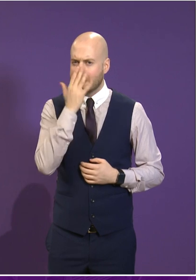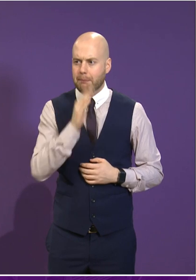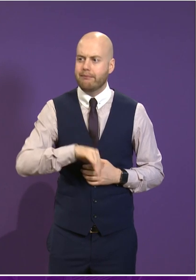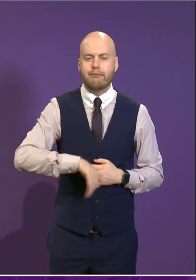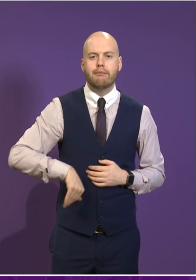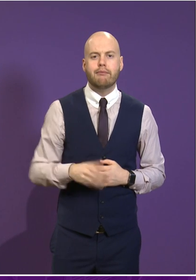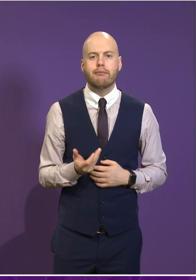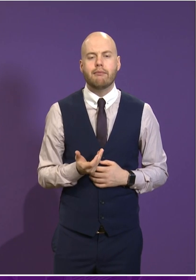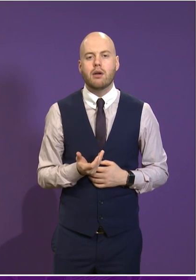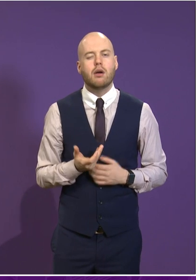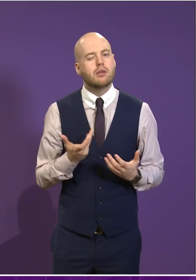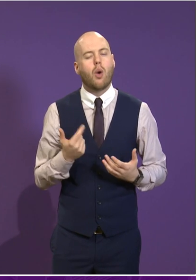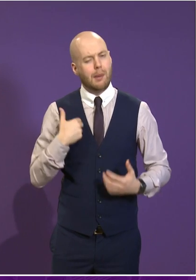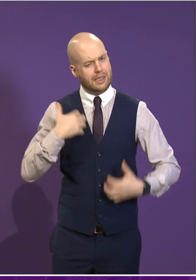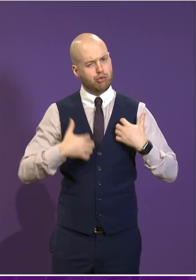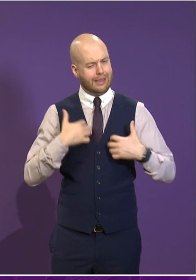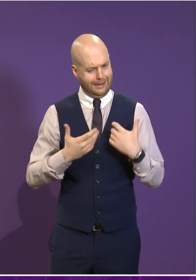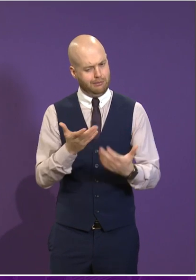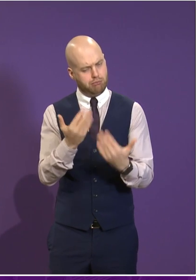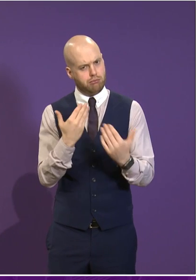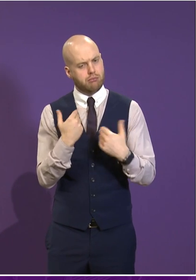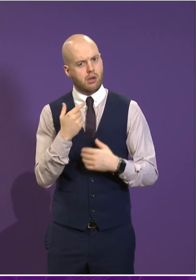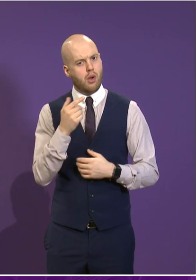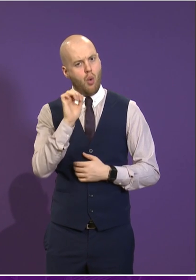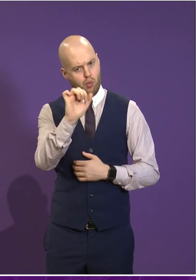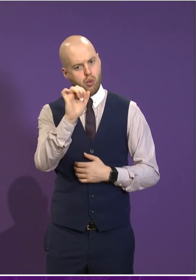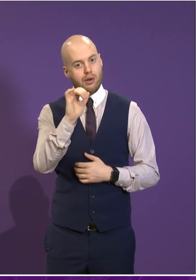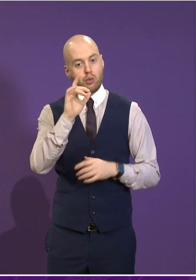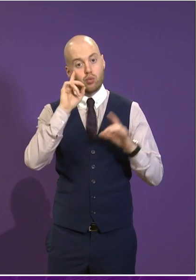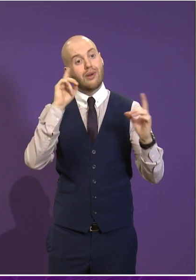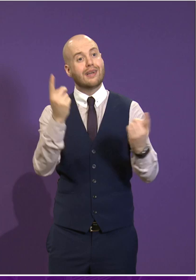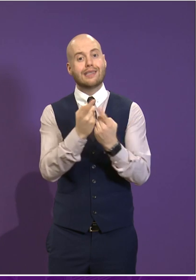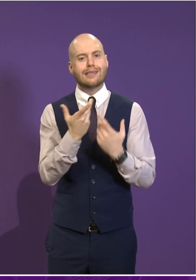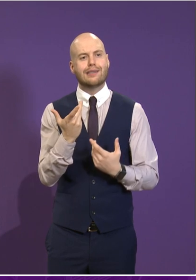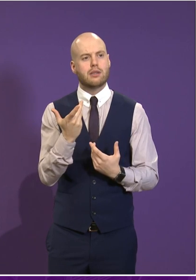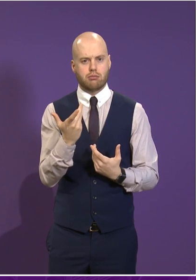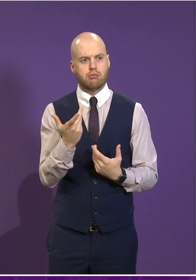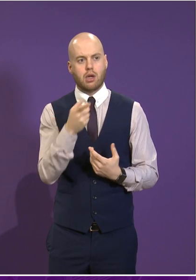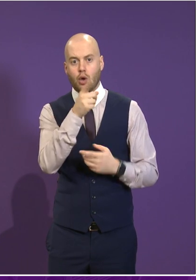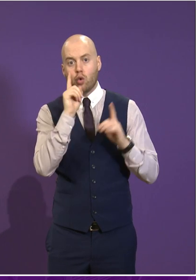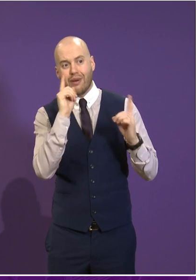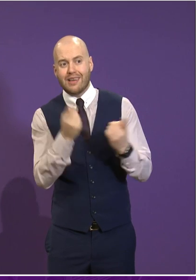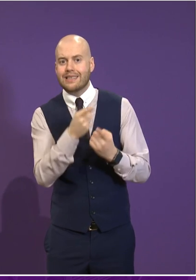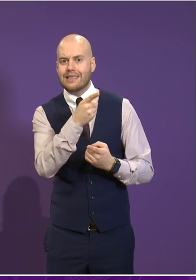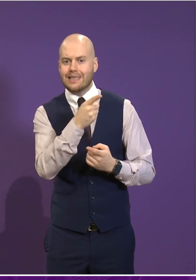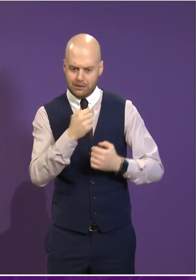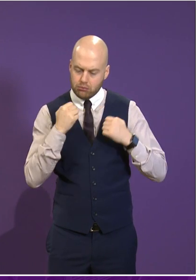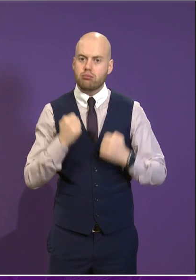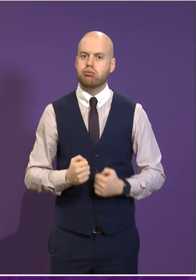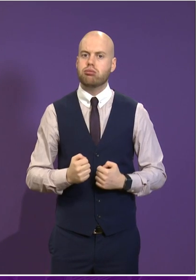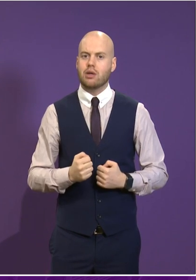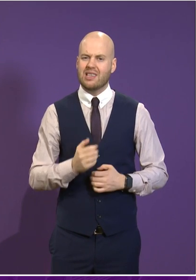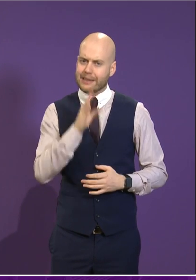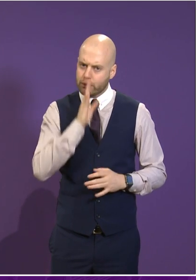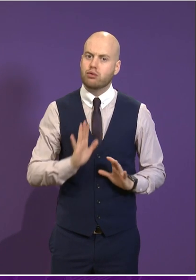I'm really interested to hear how you get universities to take those outcome agreements seriously, how you measure them,